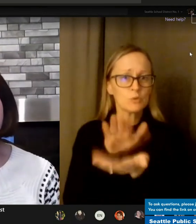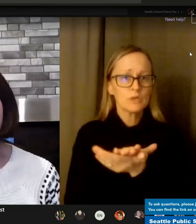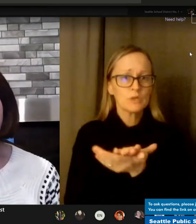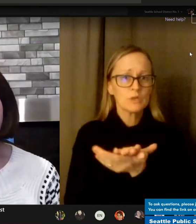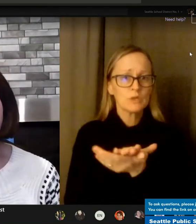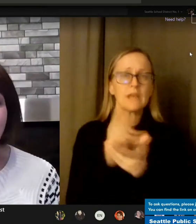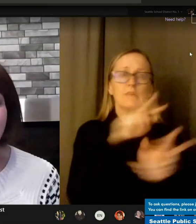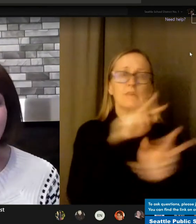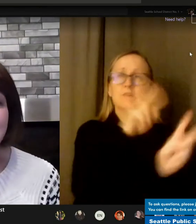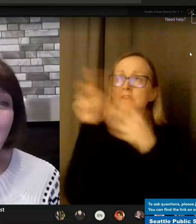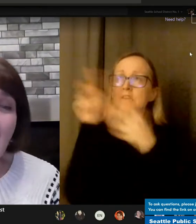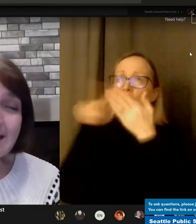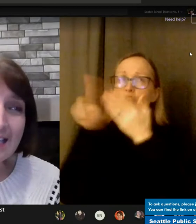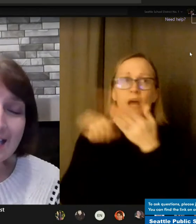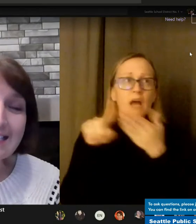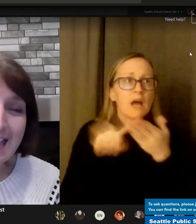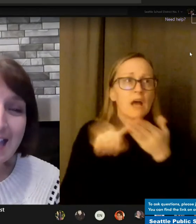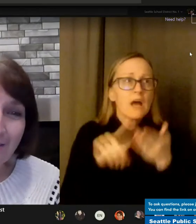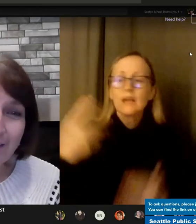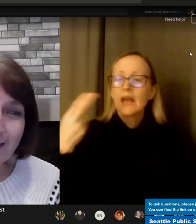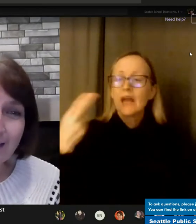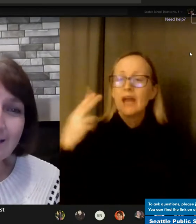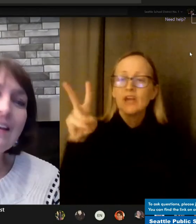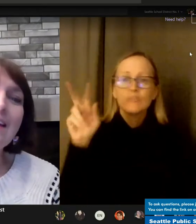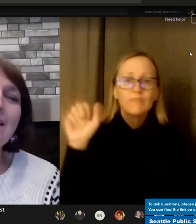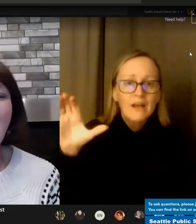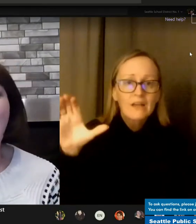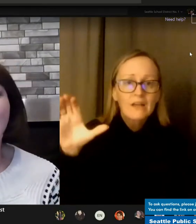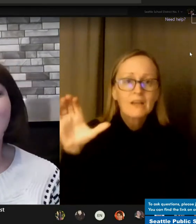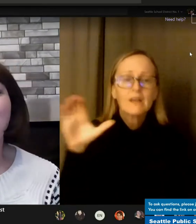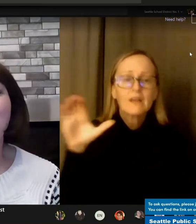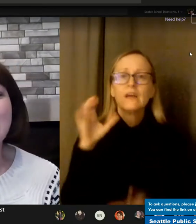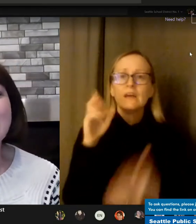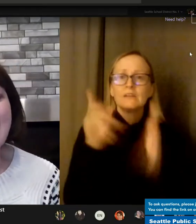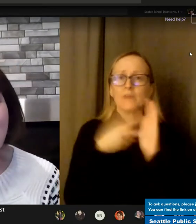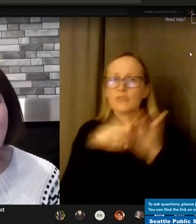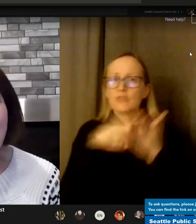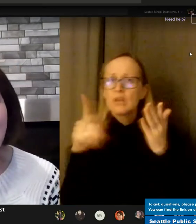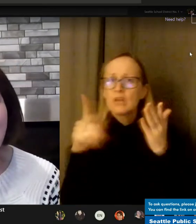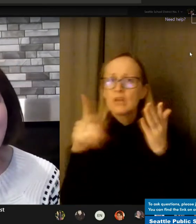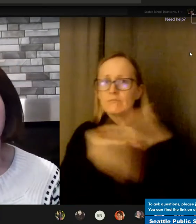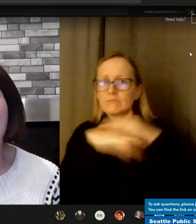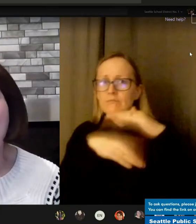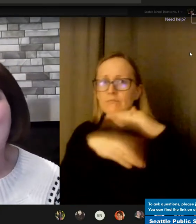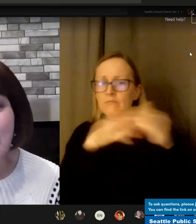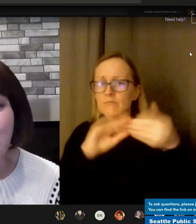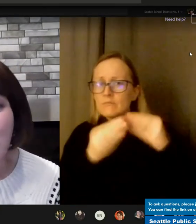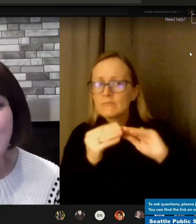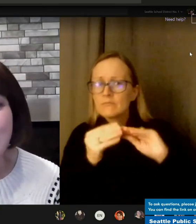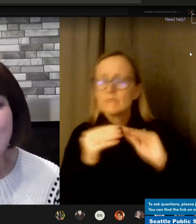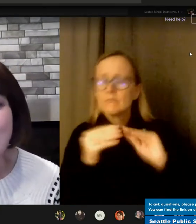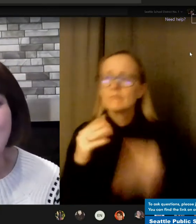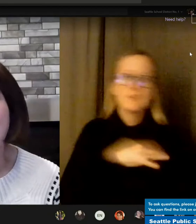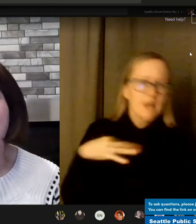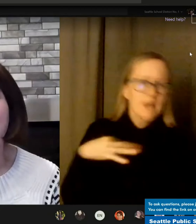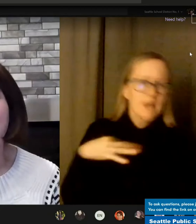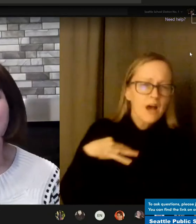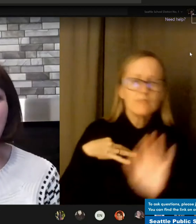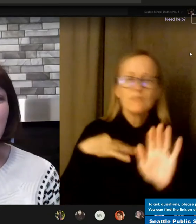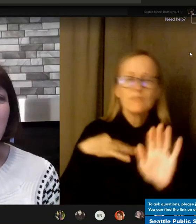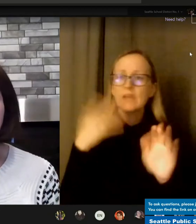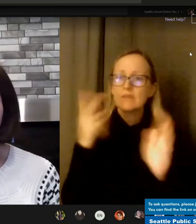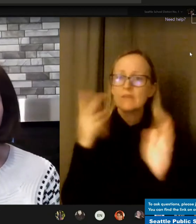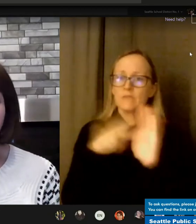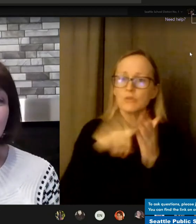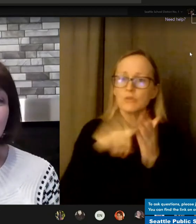They've analyzed capacity and staffing. They have created safety and PPE processes. We've